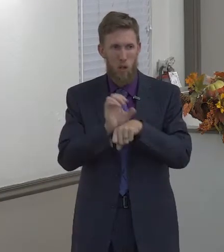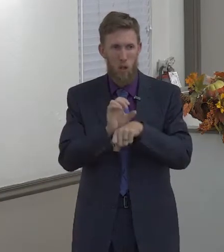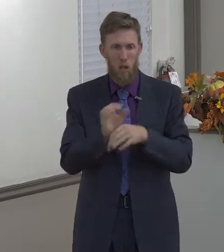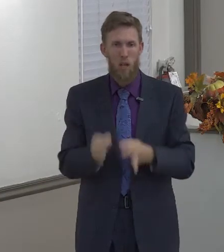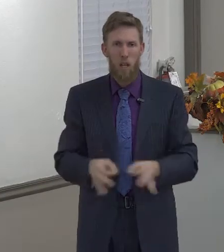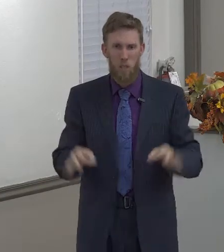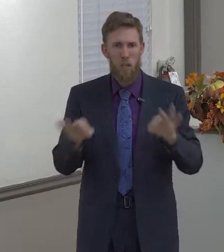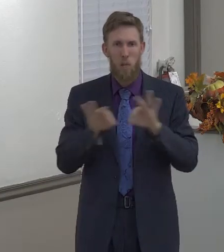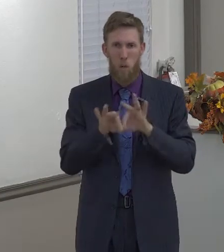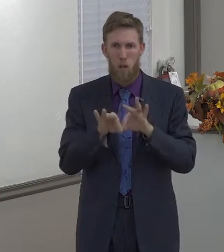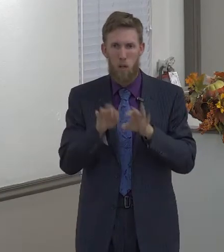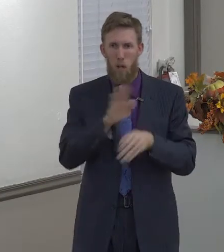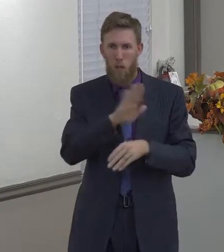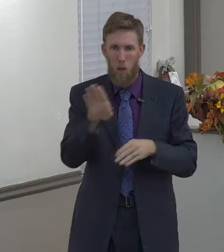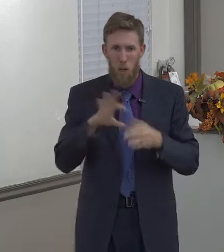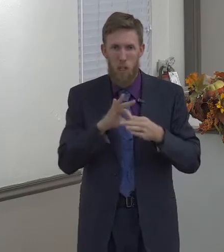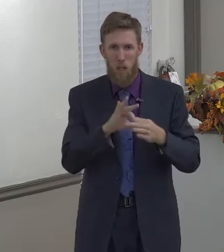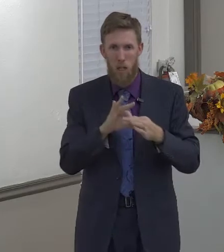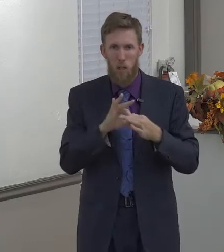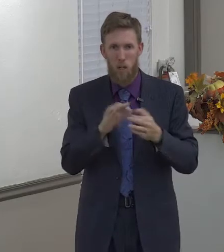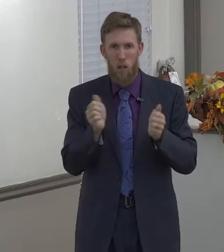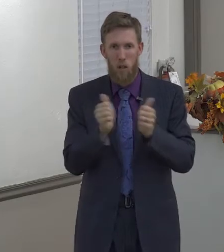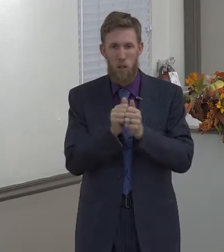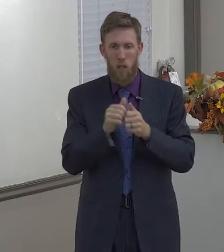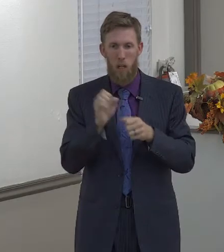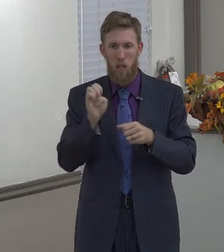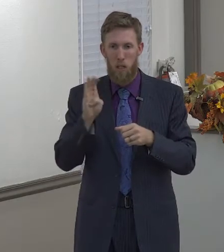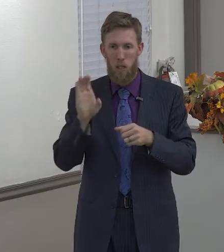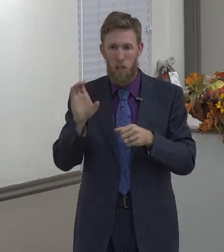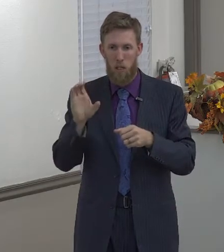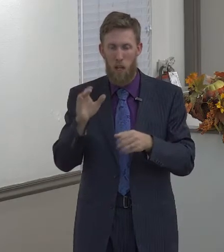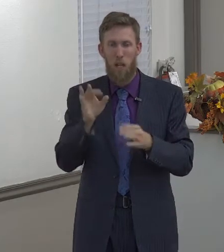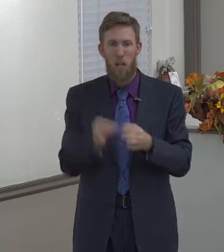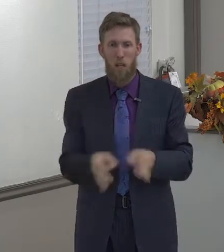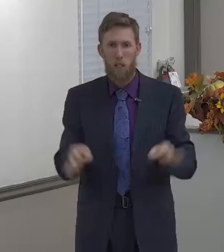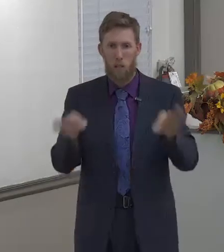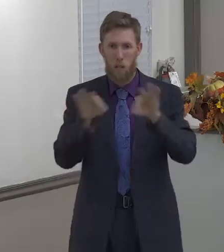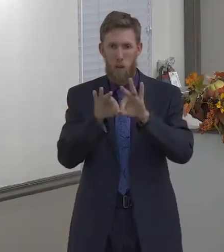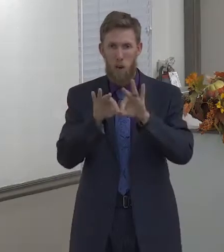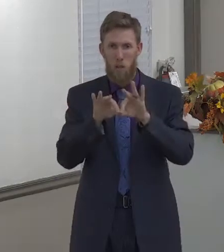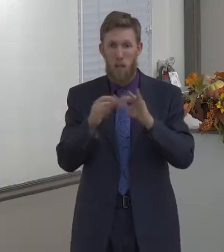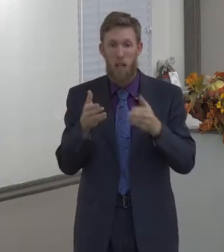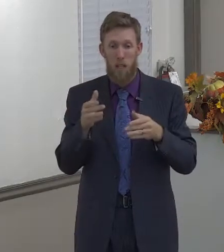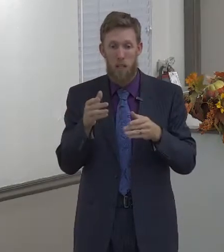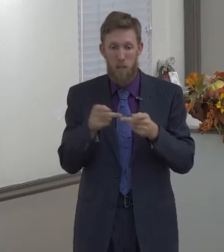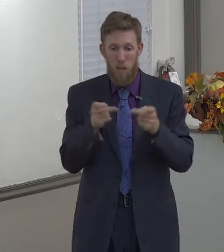the Lord. It is where I am spiritually connected to my Lord.